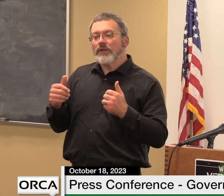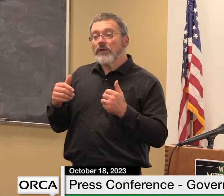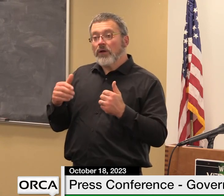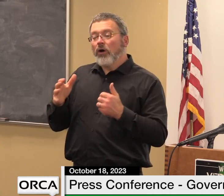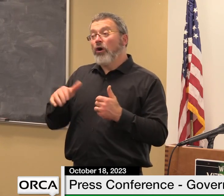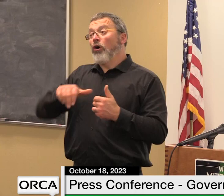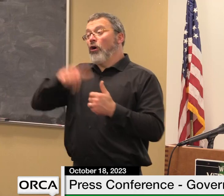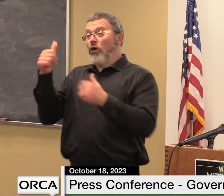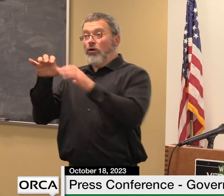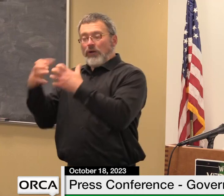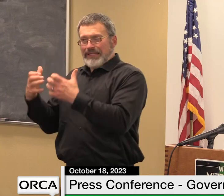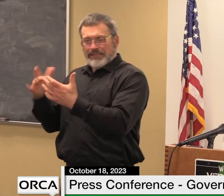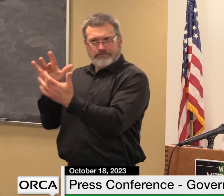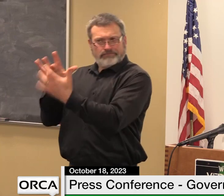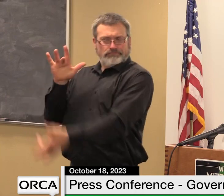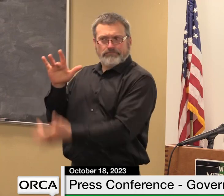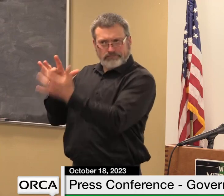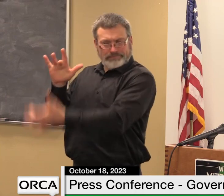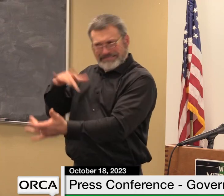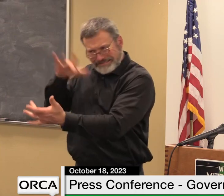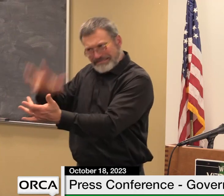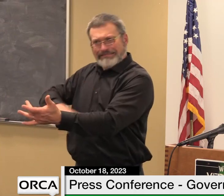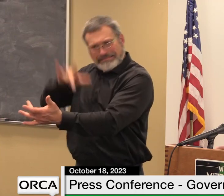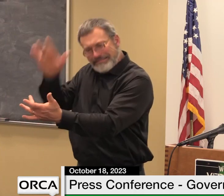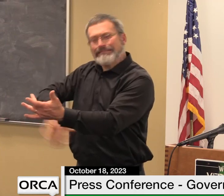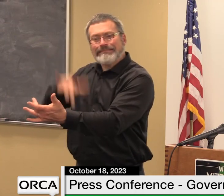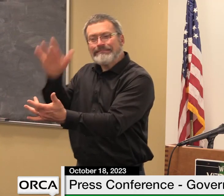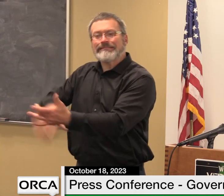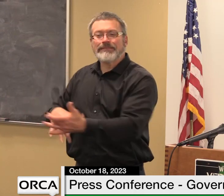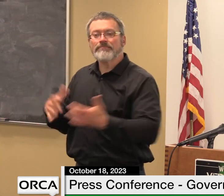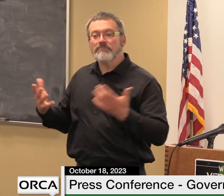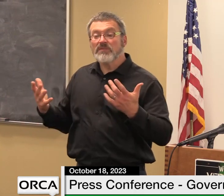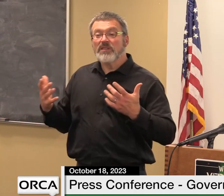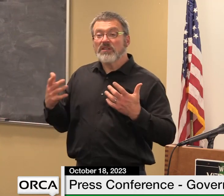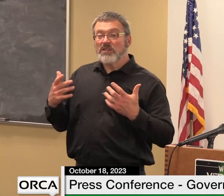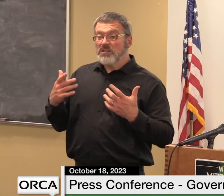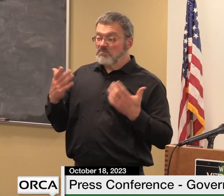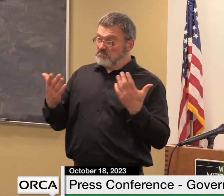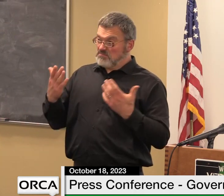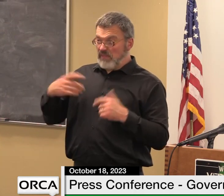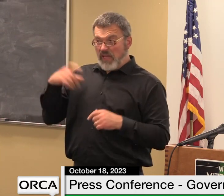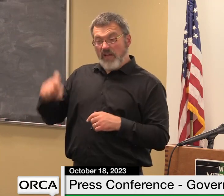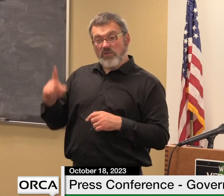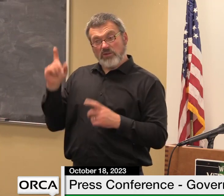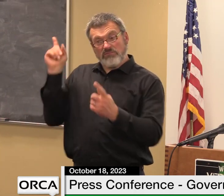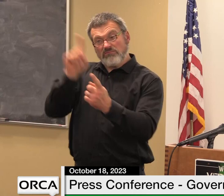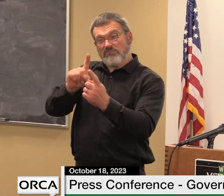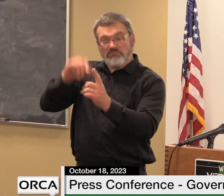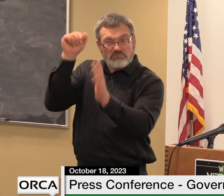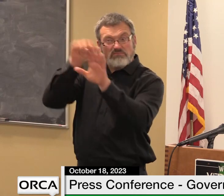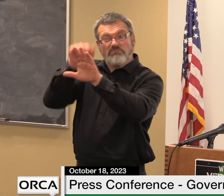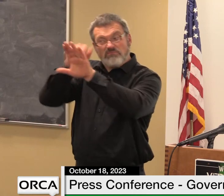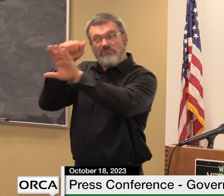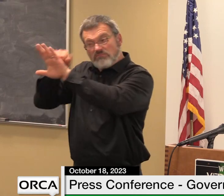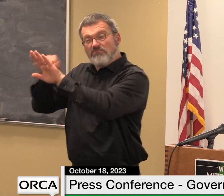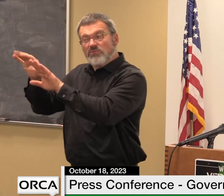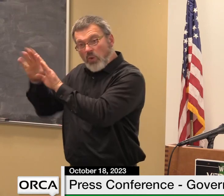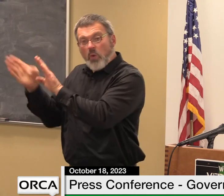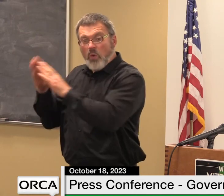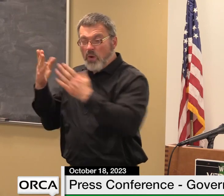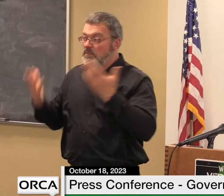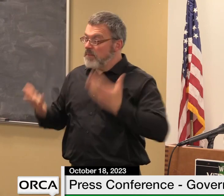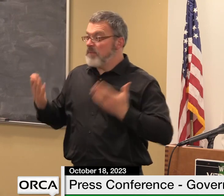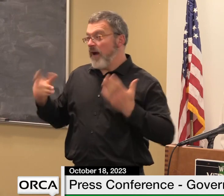point we'll just go door to door when we get the numbers down a little bit further. I want to